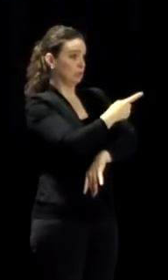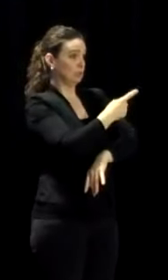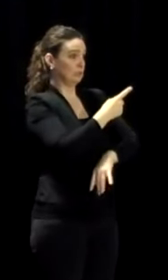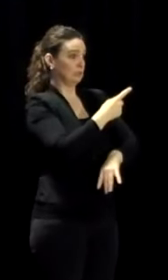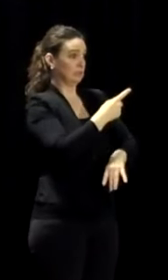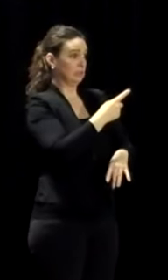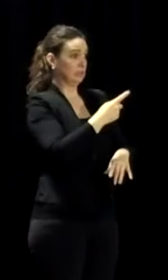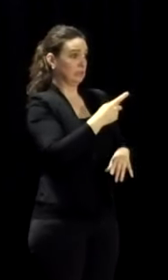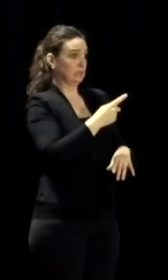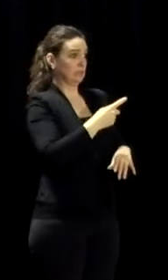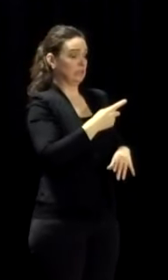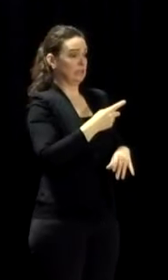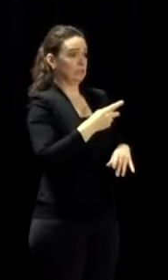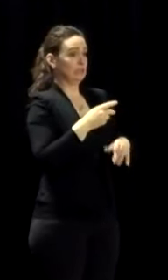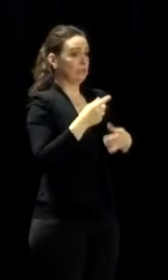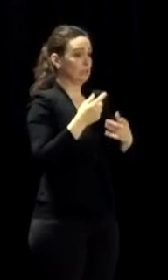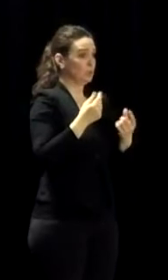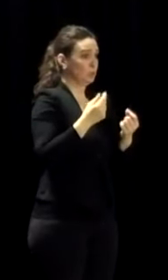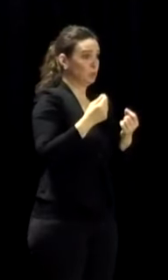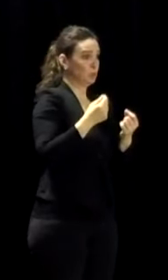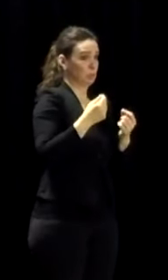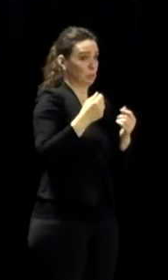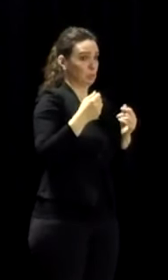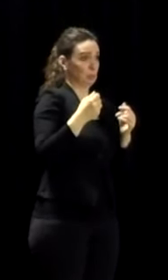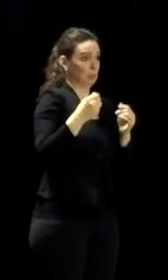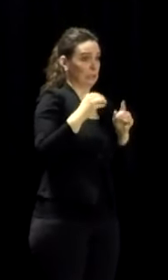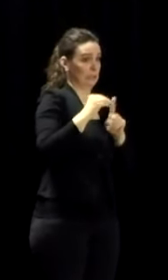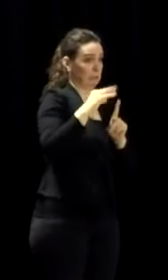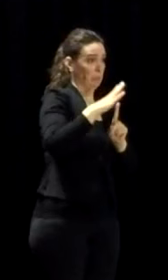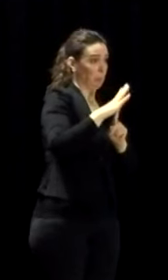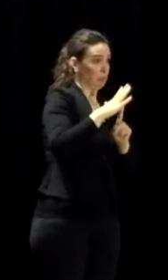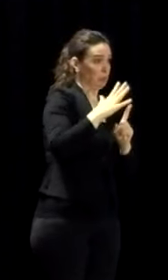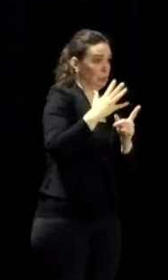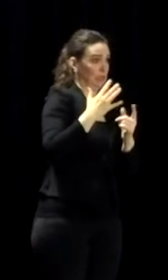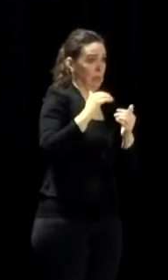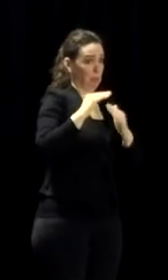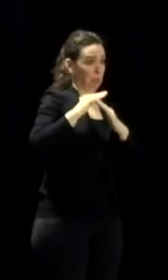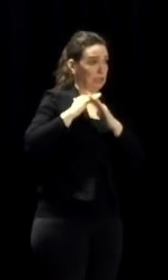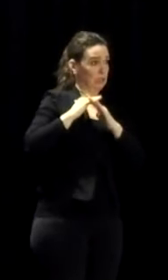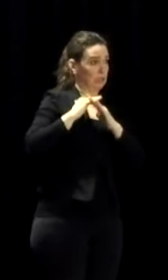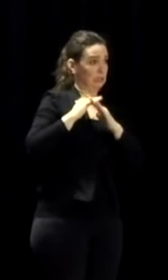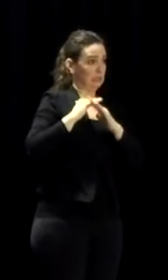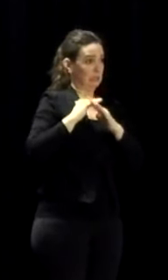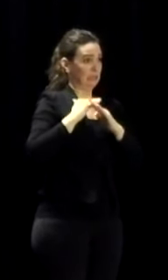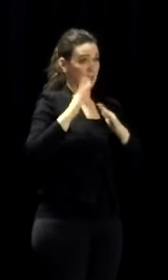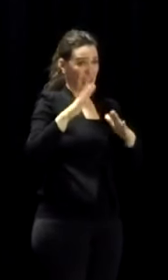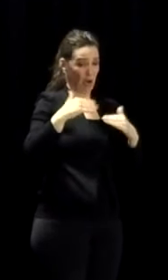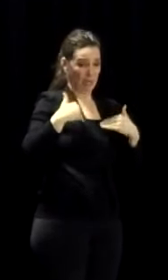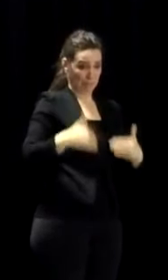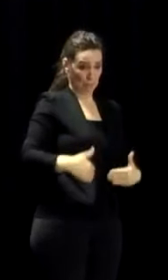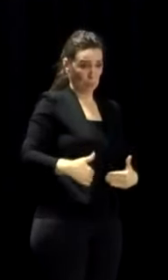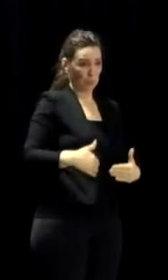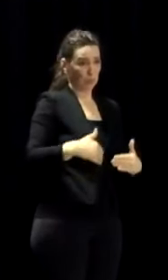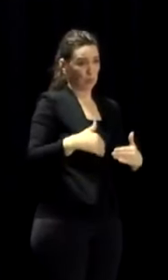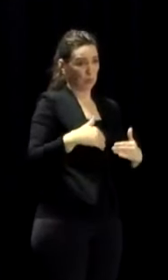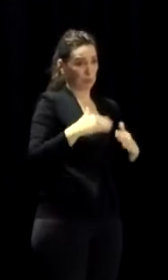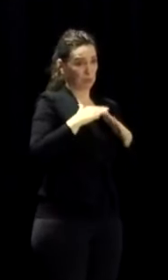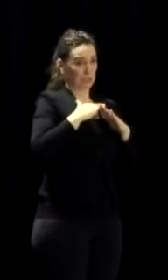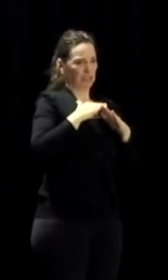system is obviously very low. Do you know anything about that, or? Yeah, I can't speak to specifics